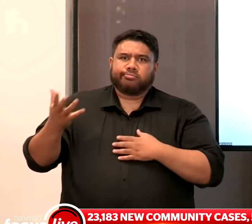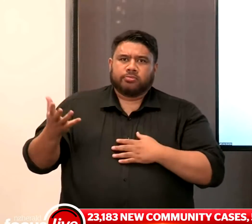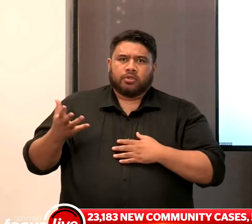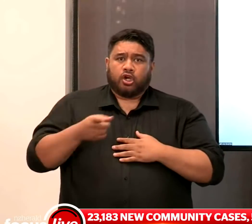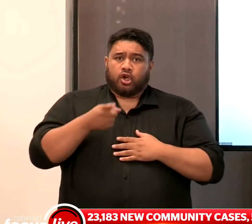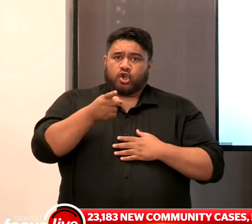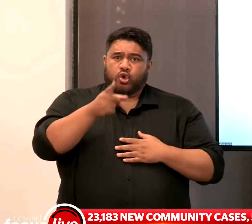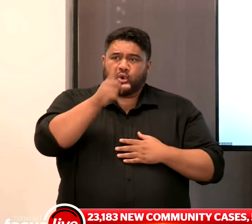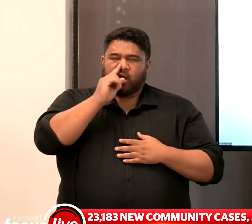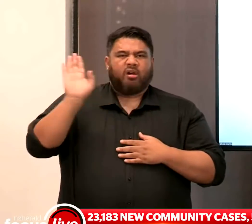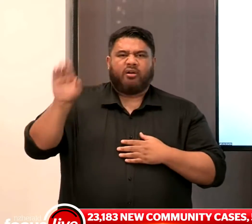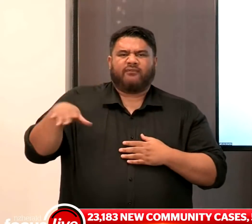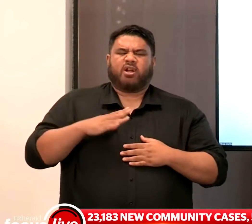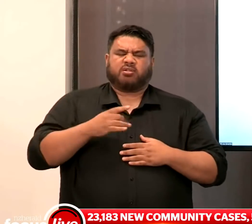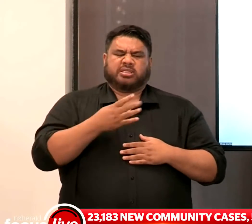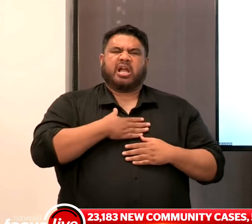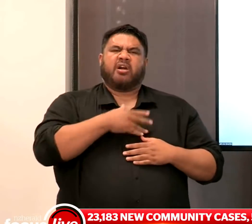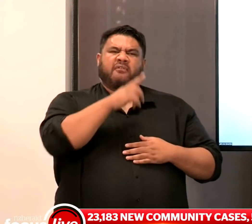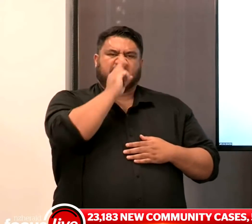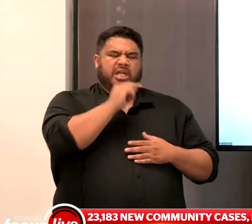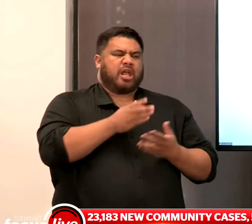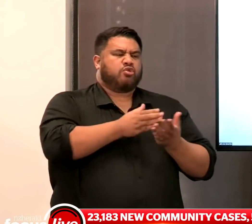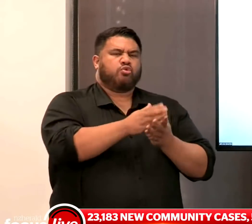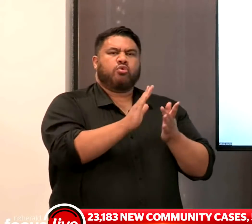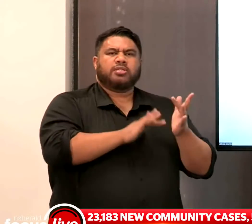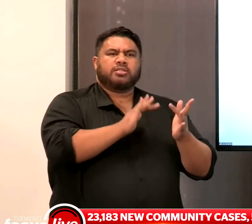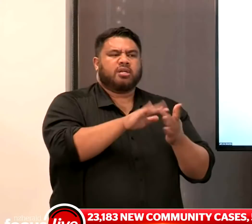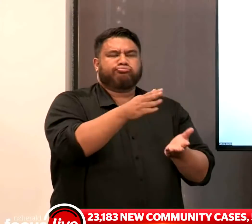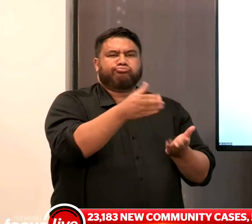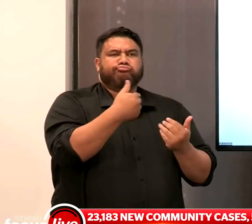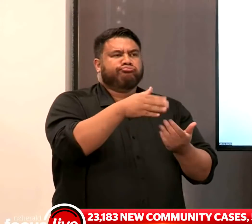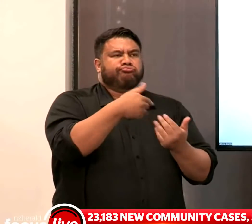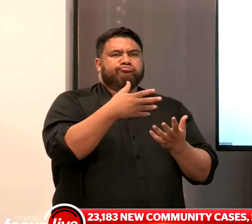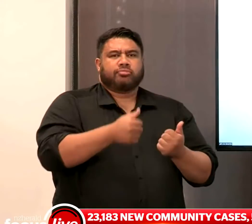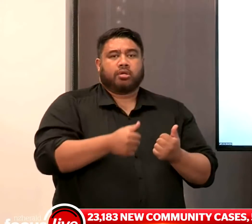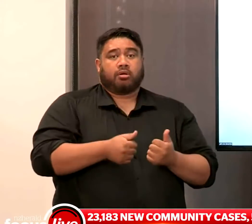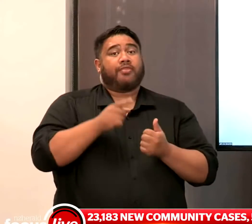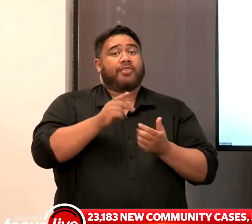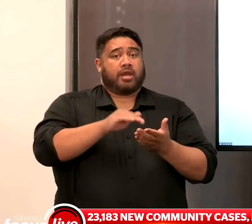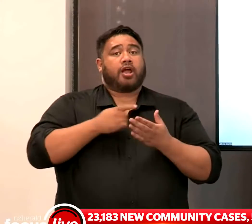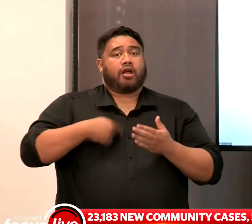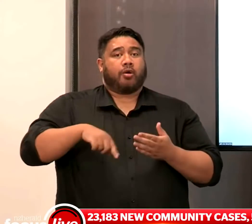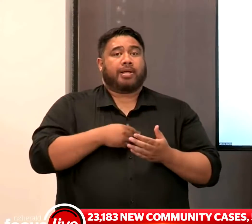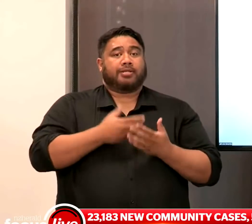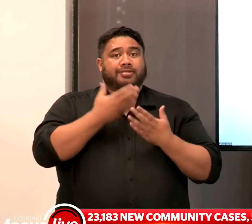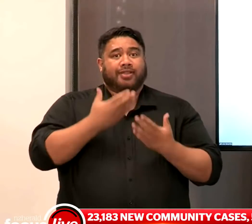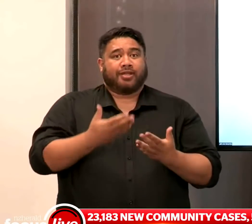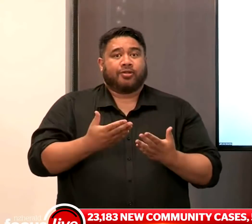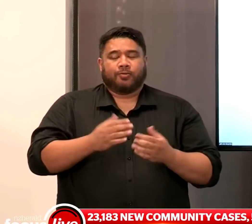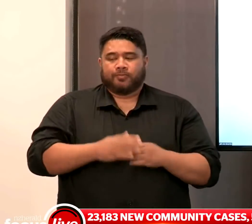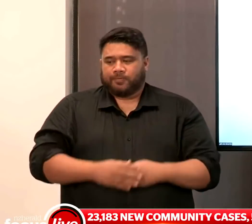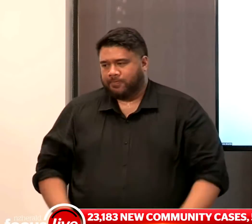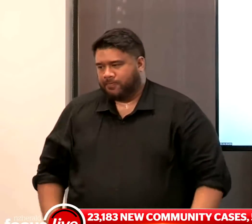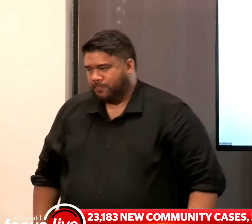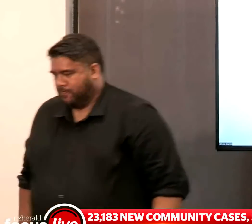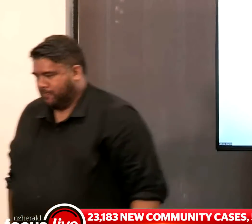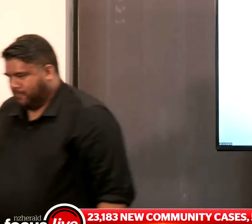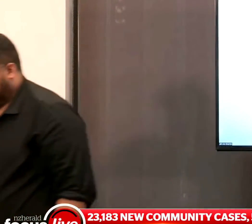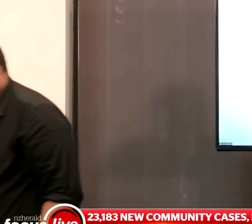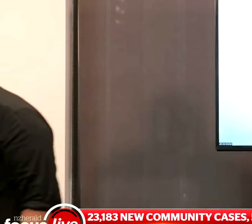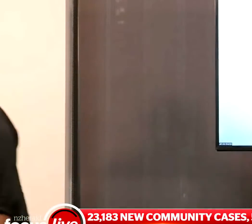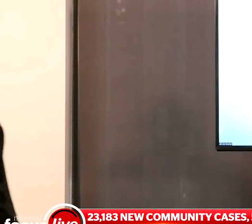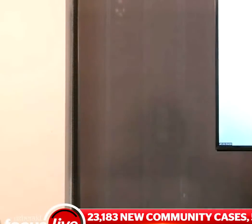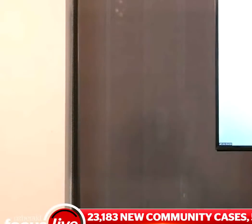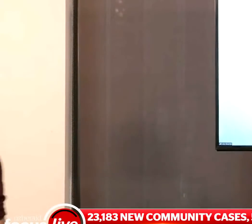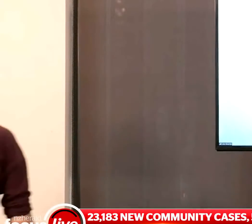can support yourself and provide information through the online services, that's incredibly helpful. And an example of that